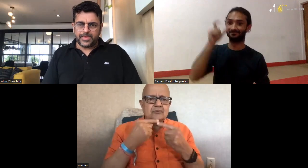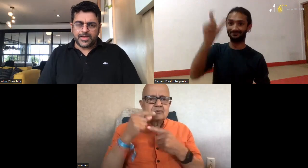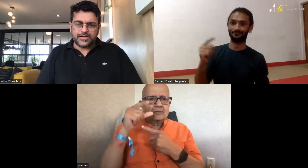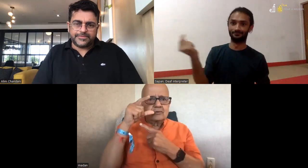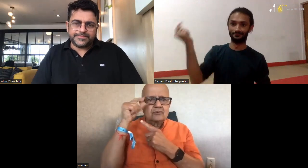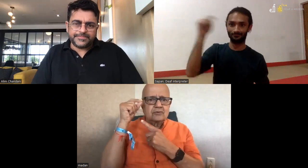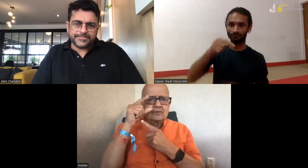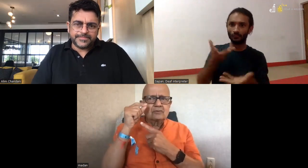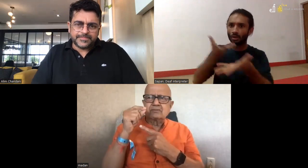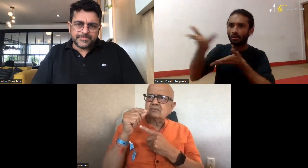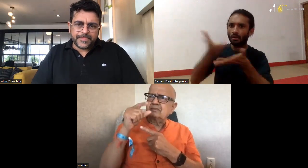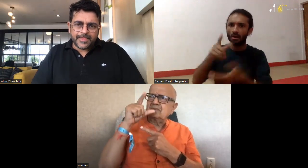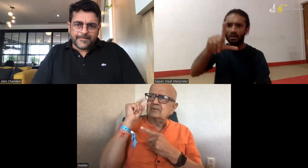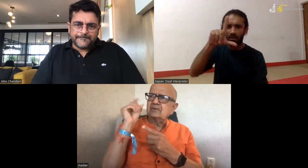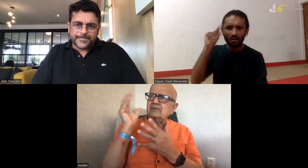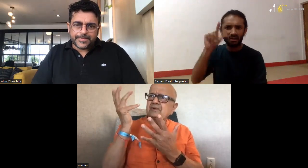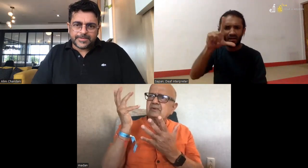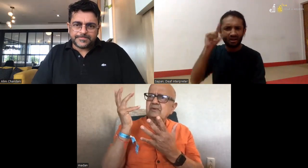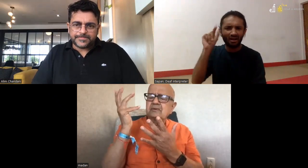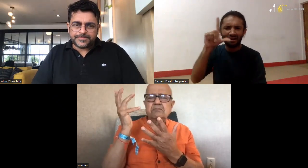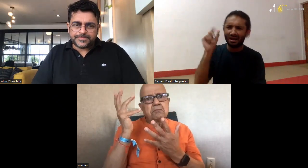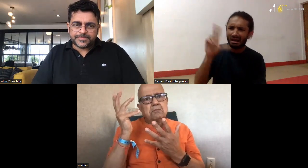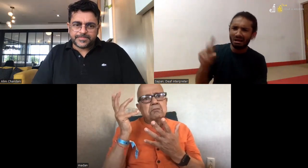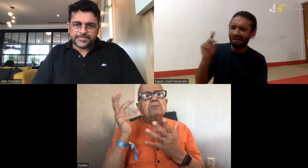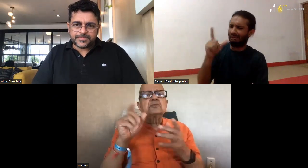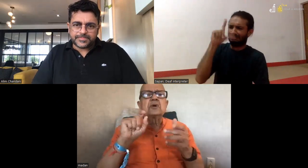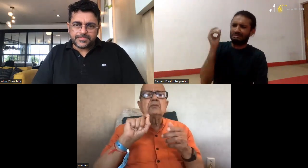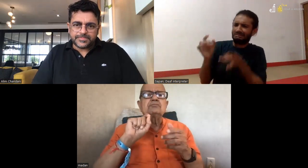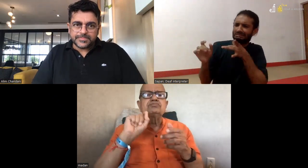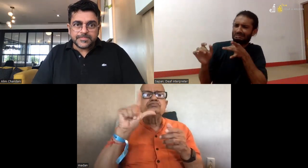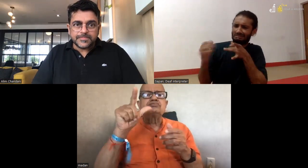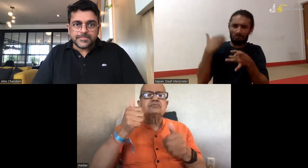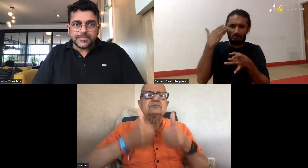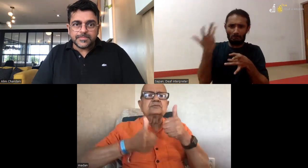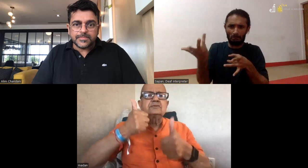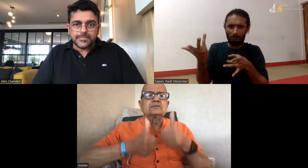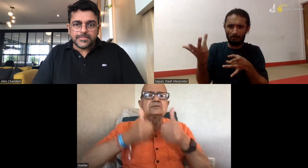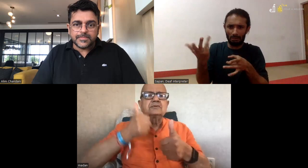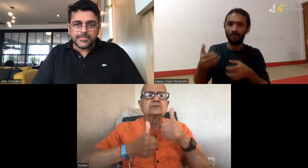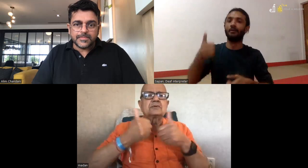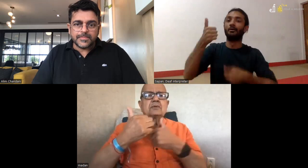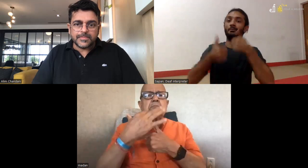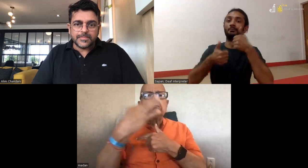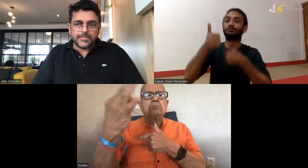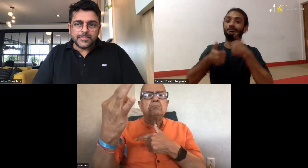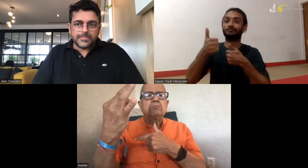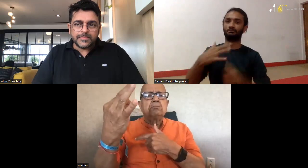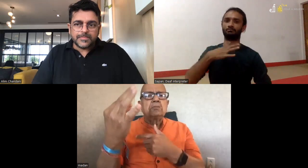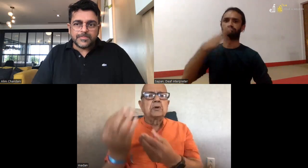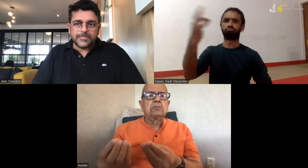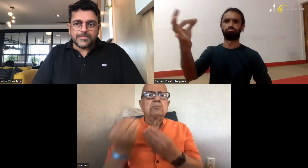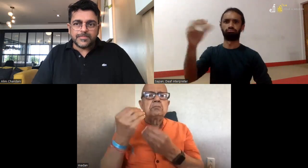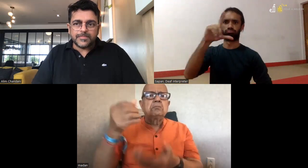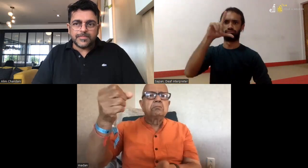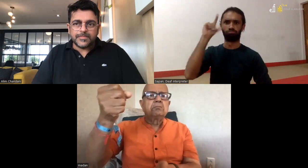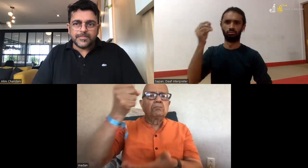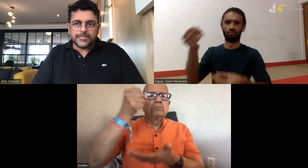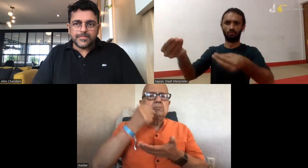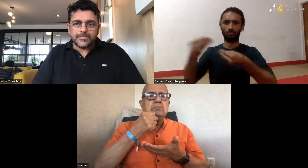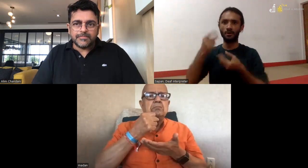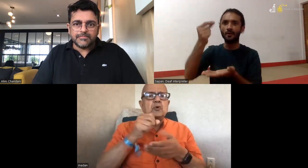And there was this American deaf lady who came and told me about Gallaudet University again and again, and I didn't know at that time.